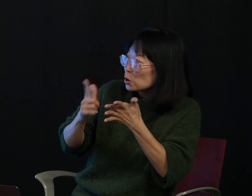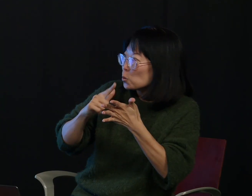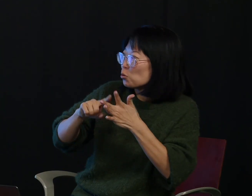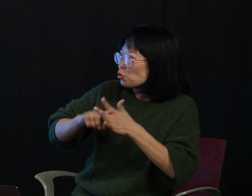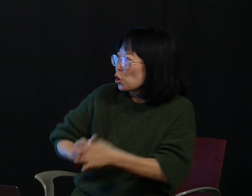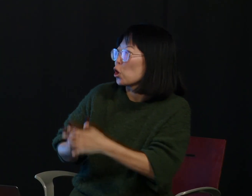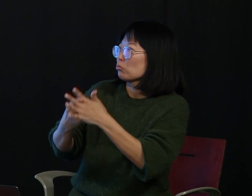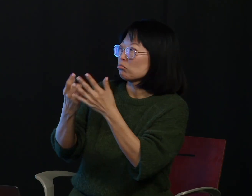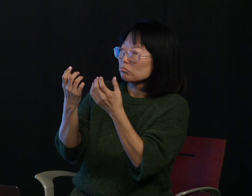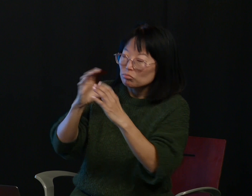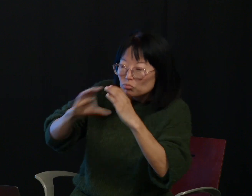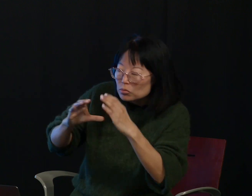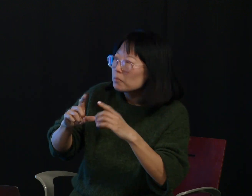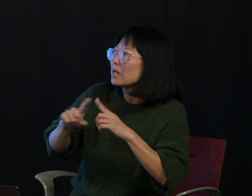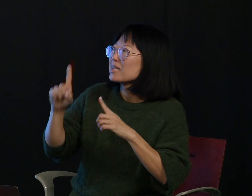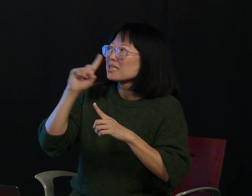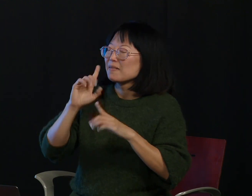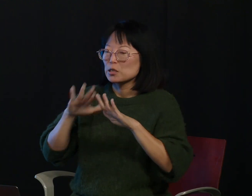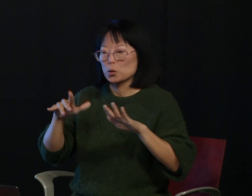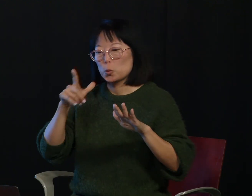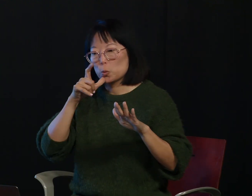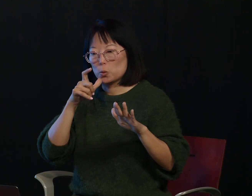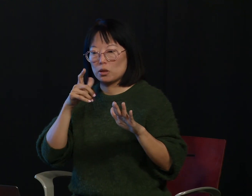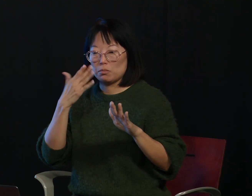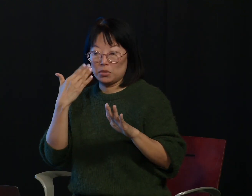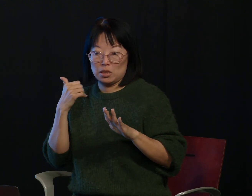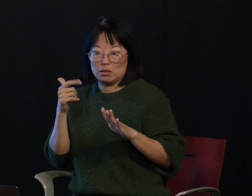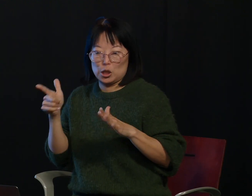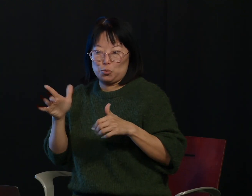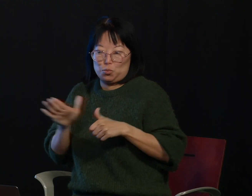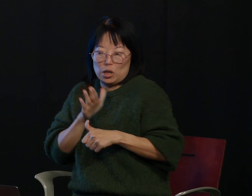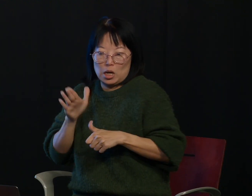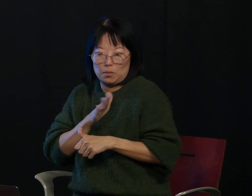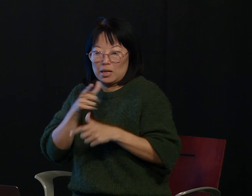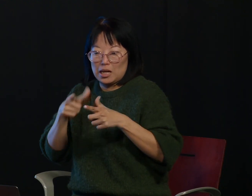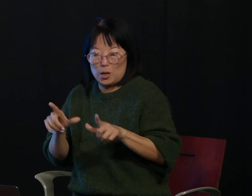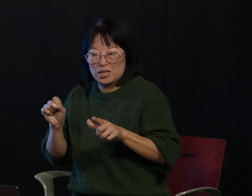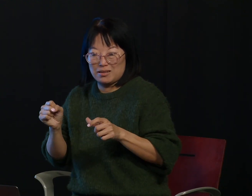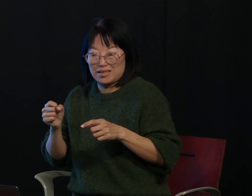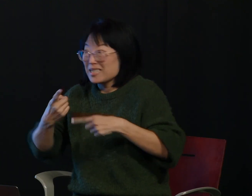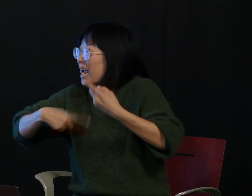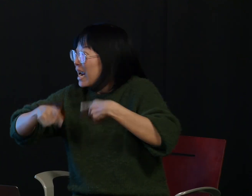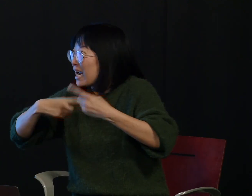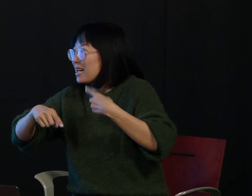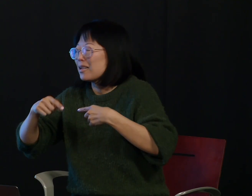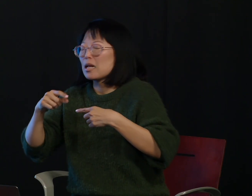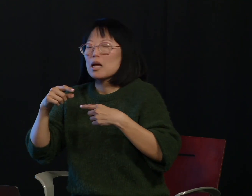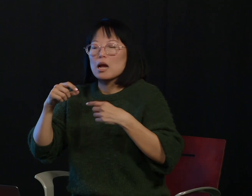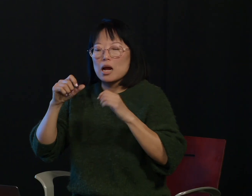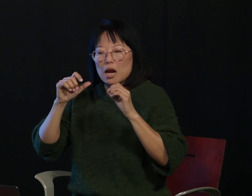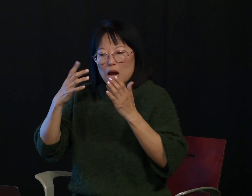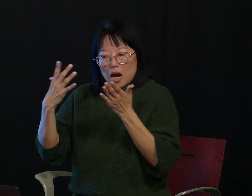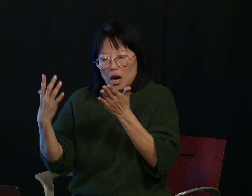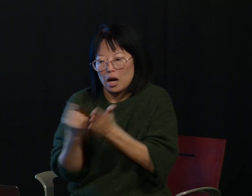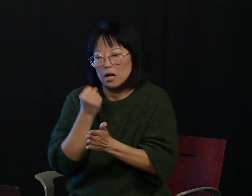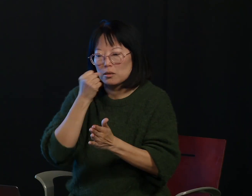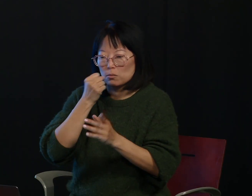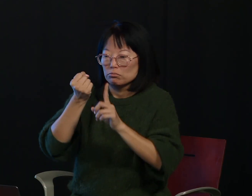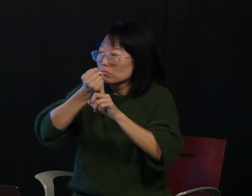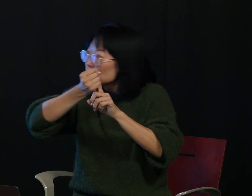gestures to start the communication. Deaf children, if their primary language is sign, they take full